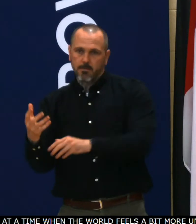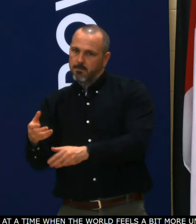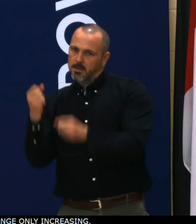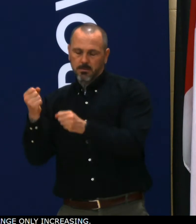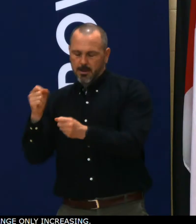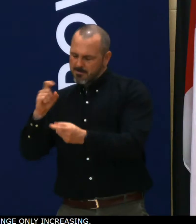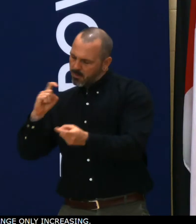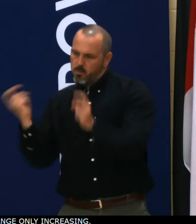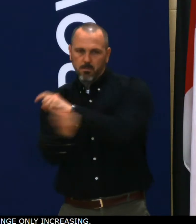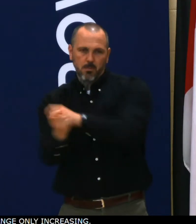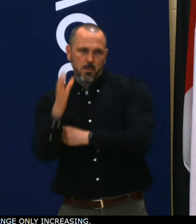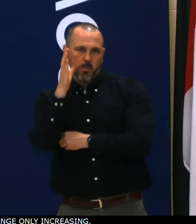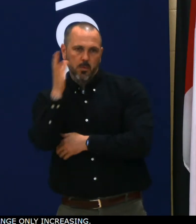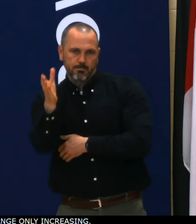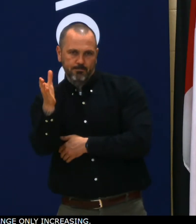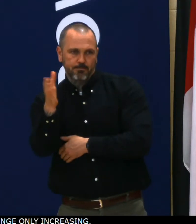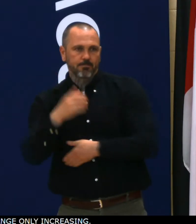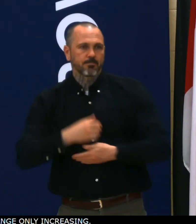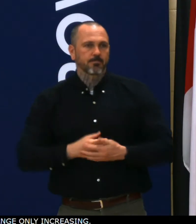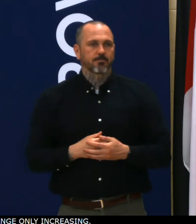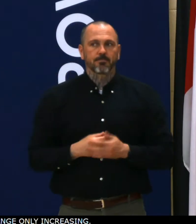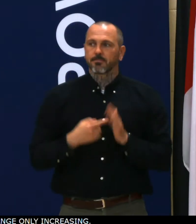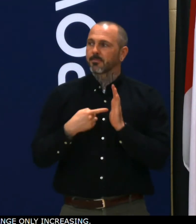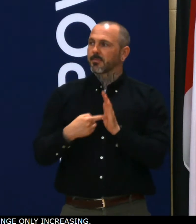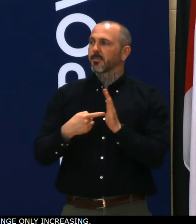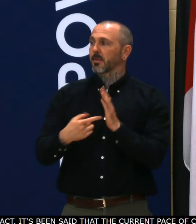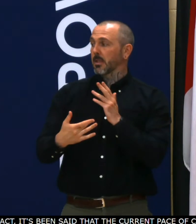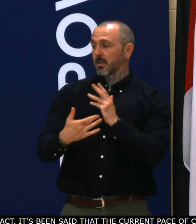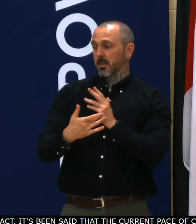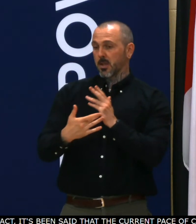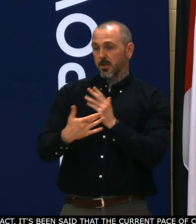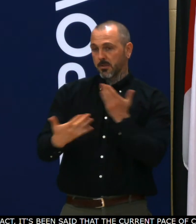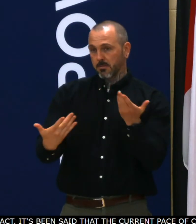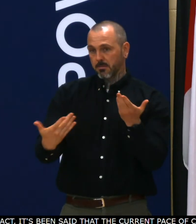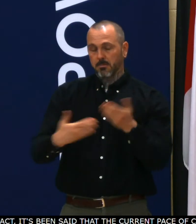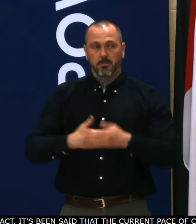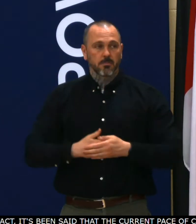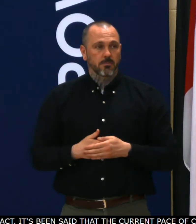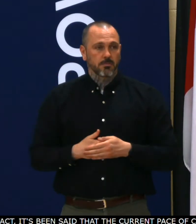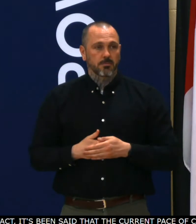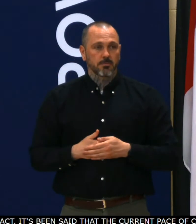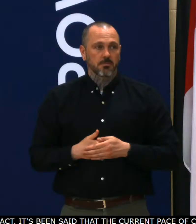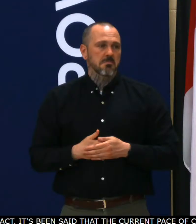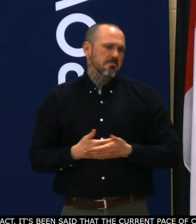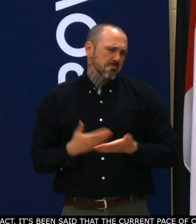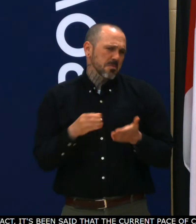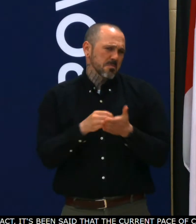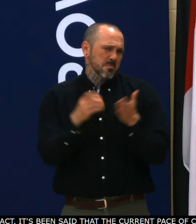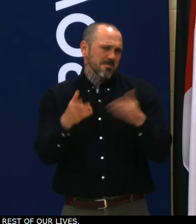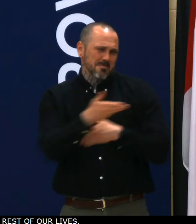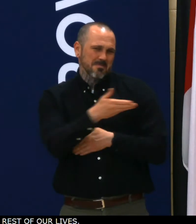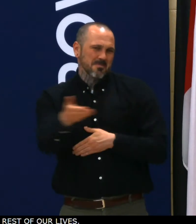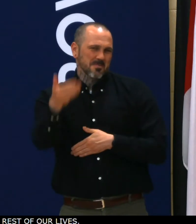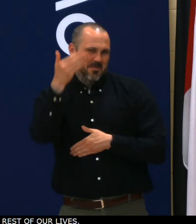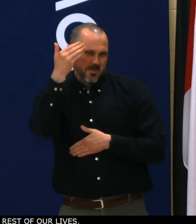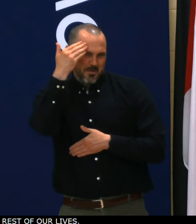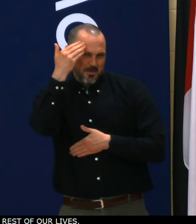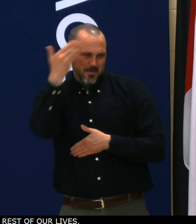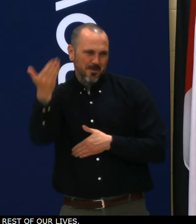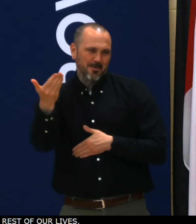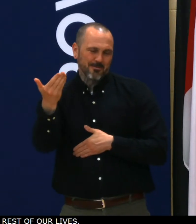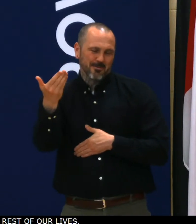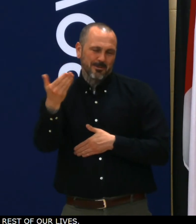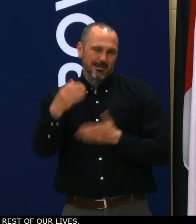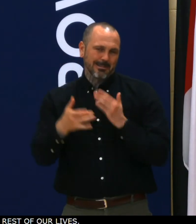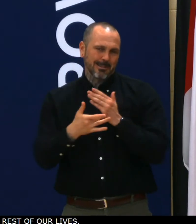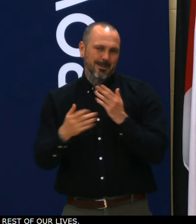Let's take, for example, the pace of change with technology. I'm sure a few of our students have heard, or graduates have heard about the